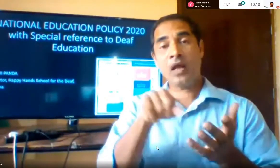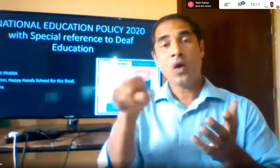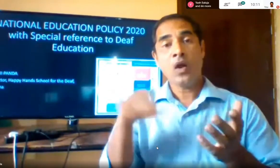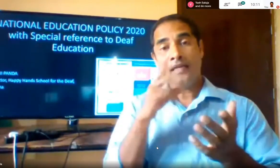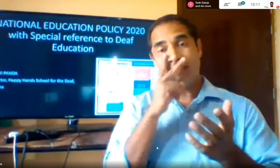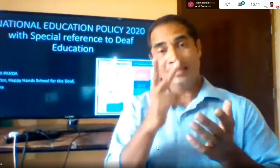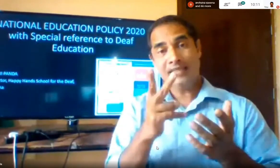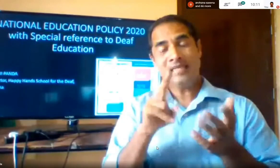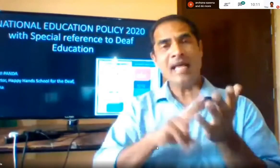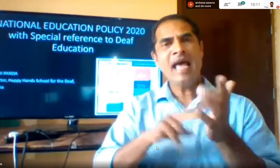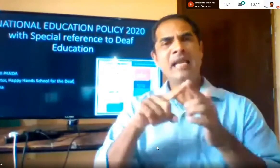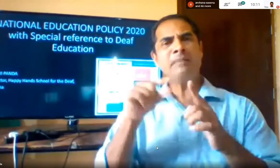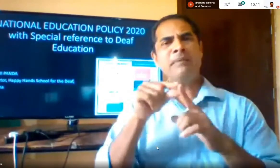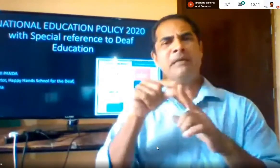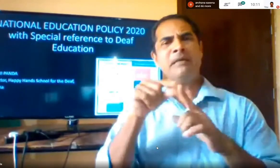it is clear. Now we can start.